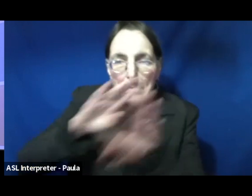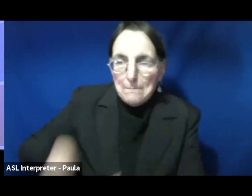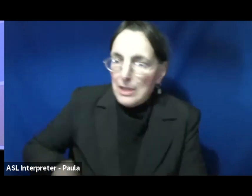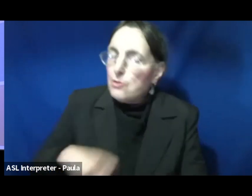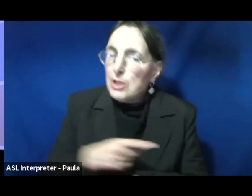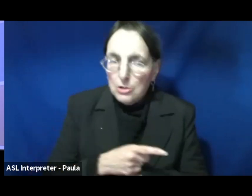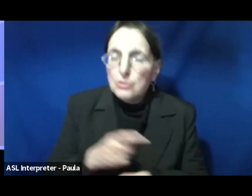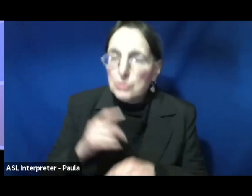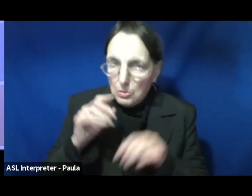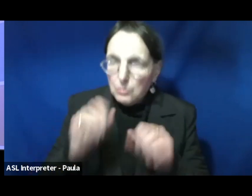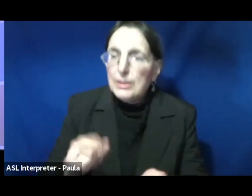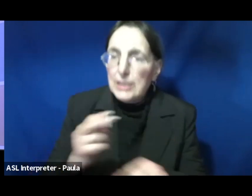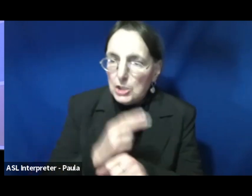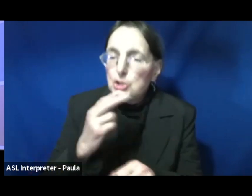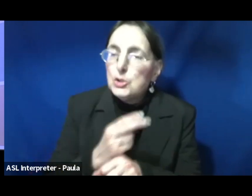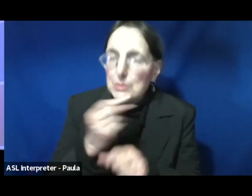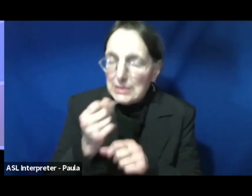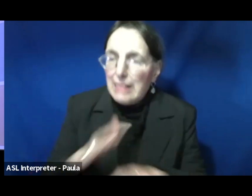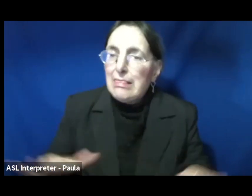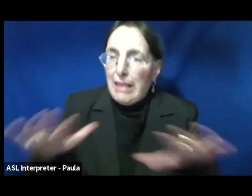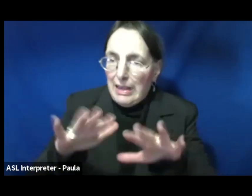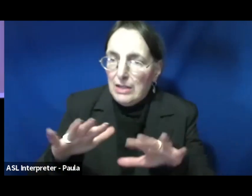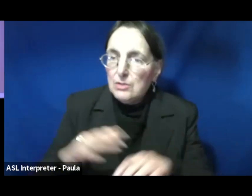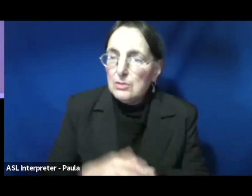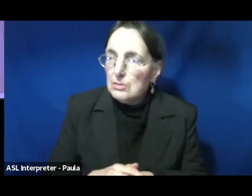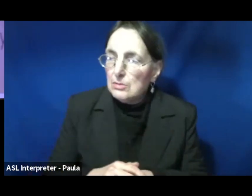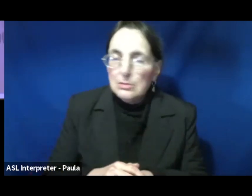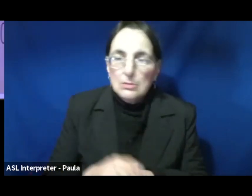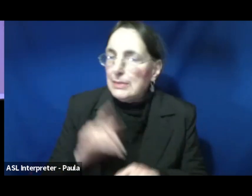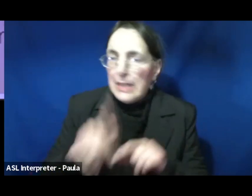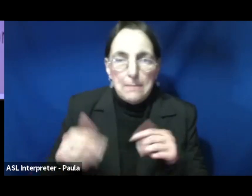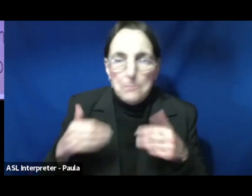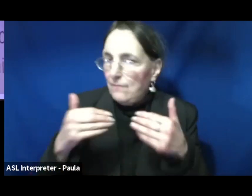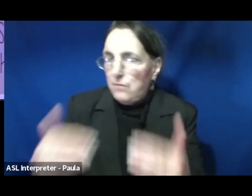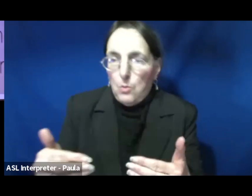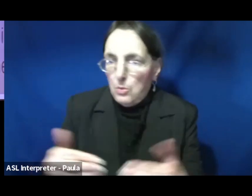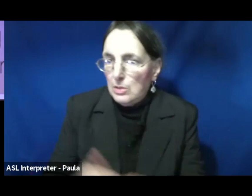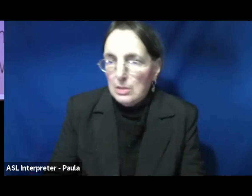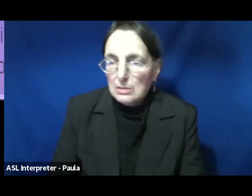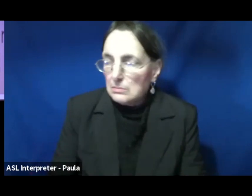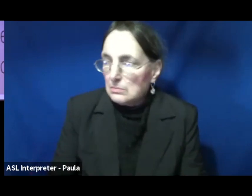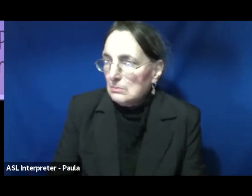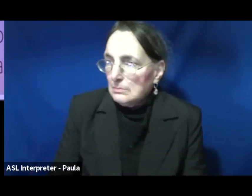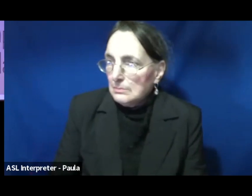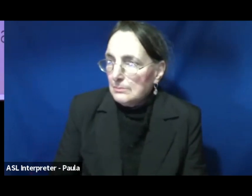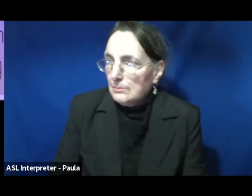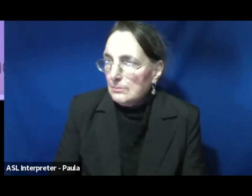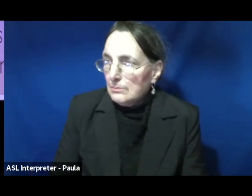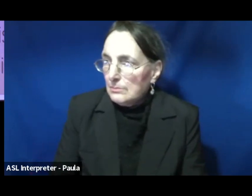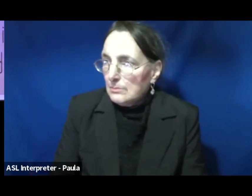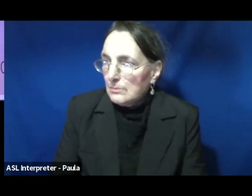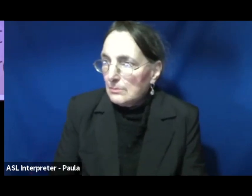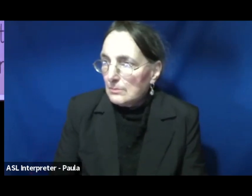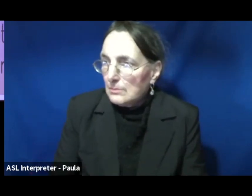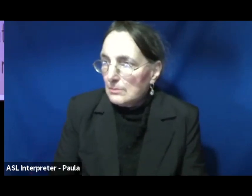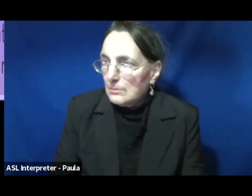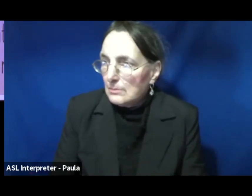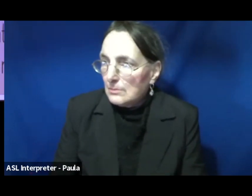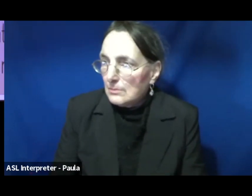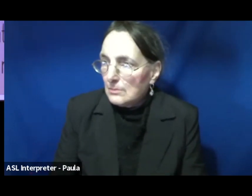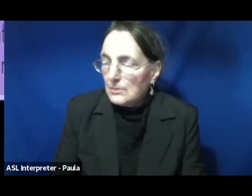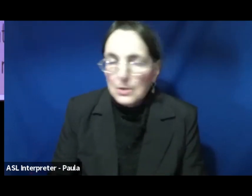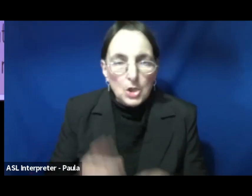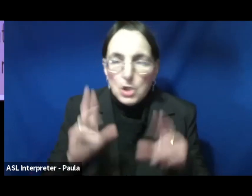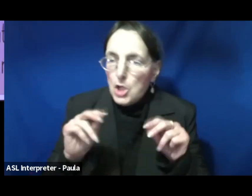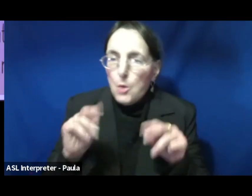Oh, slavery is over, so let's move forward. Oh, now hemp is legal, let's move forward. No, not